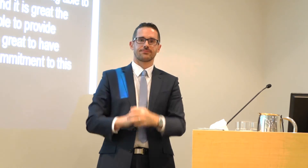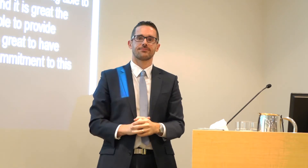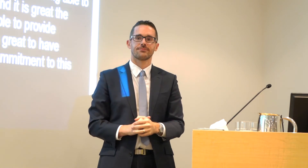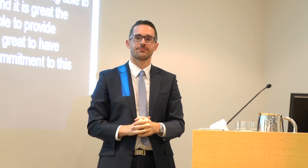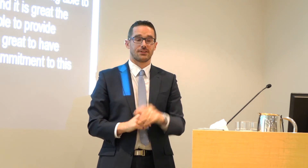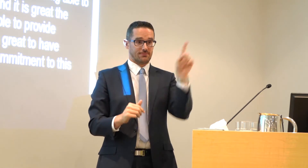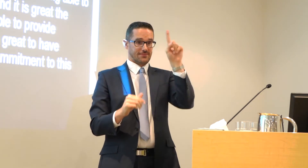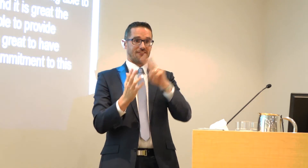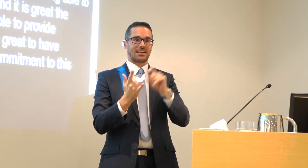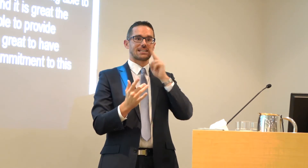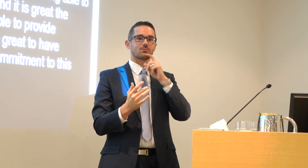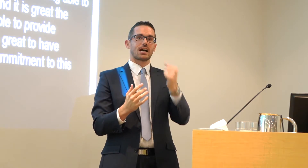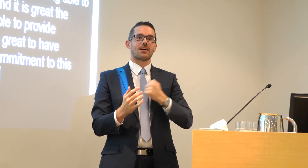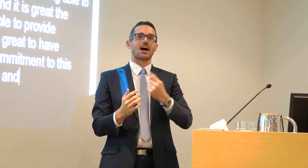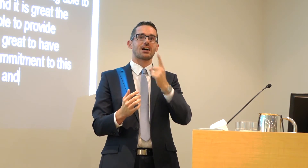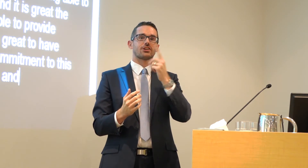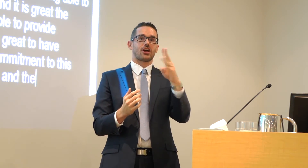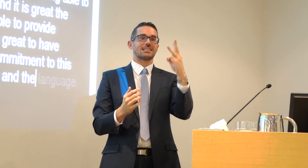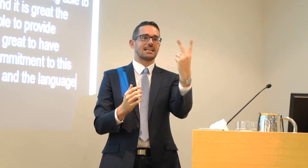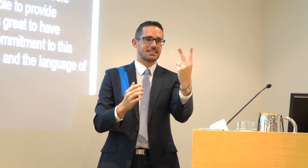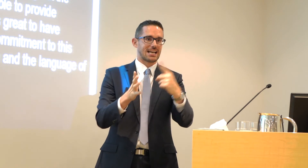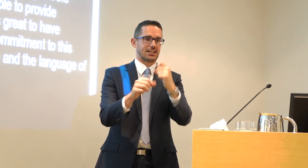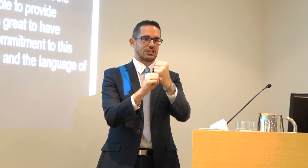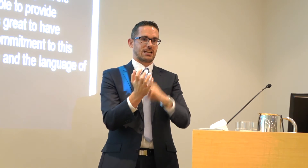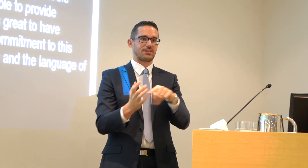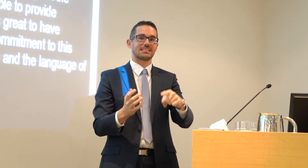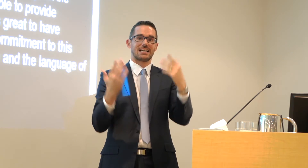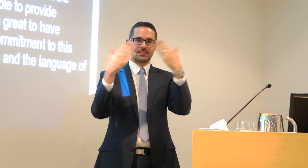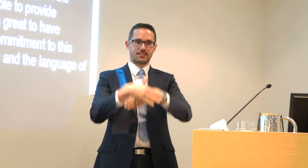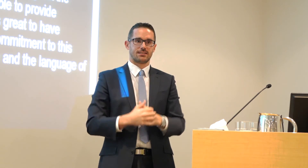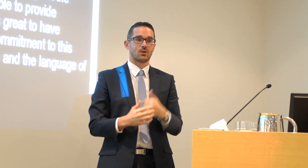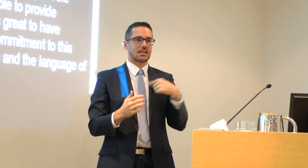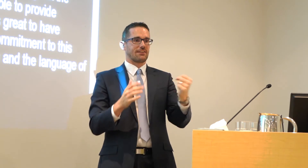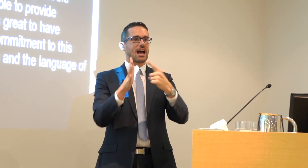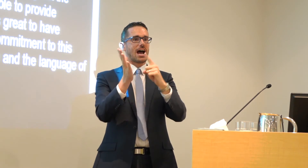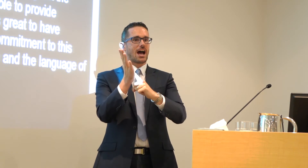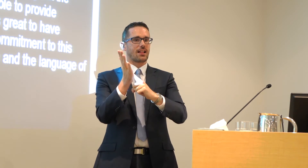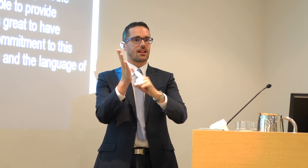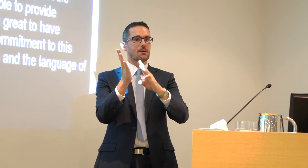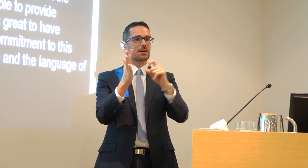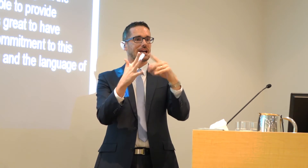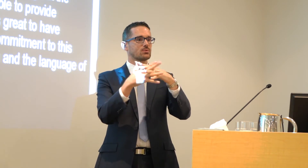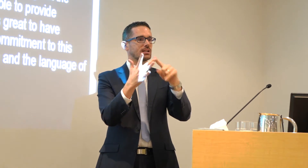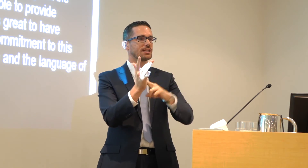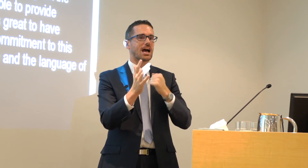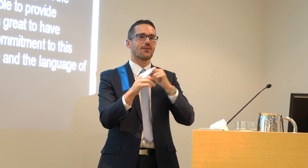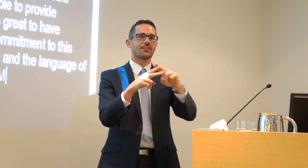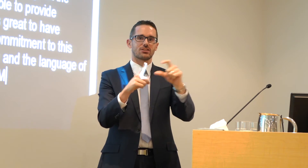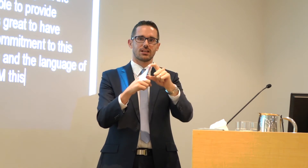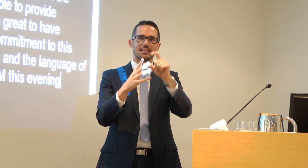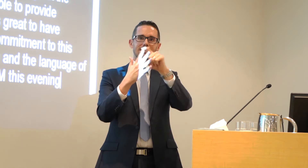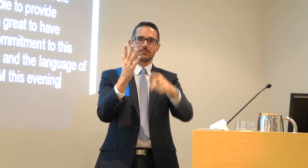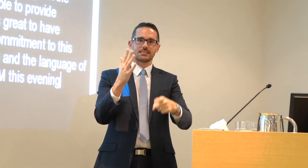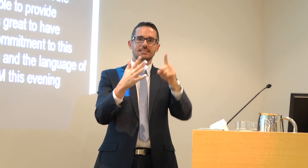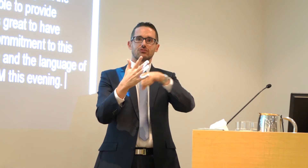In terms of Auslan and the language of the community, Vicdeaf will be having our 132nd AGM this evening. We'll be having Alistair